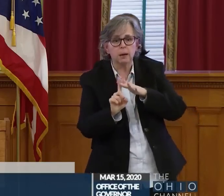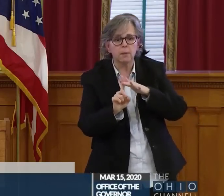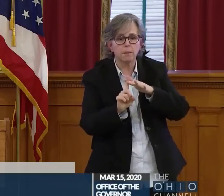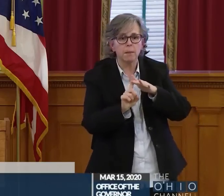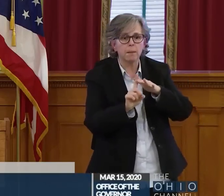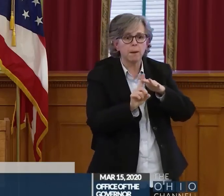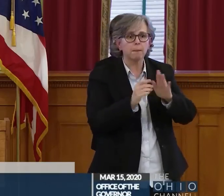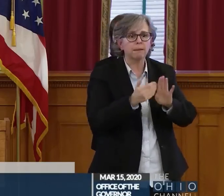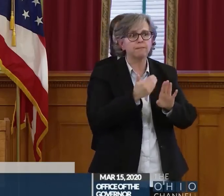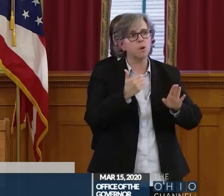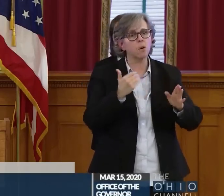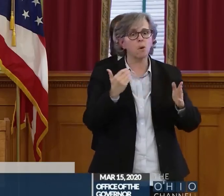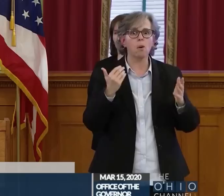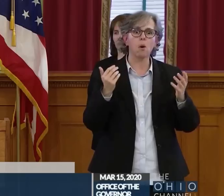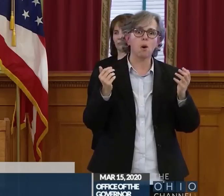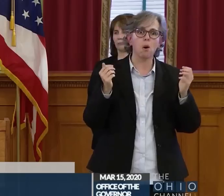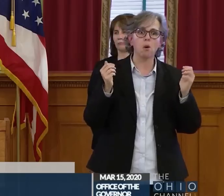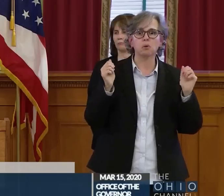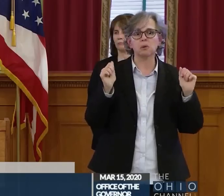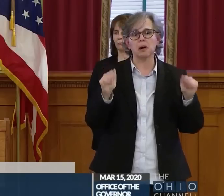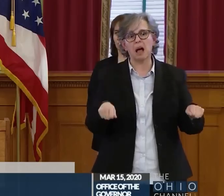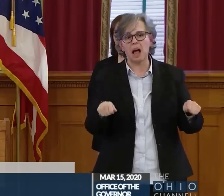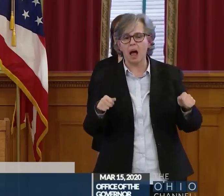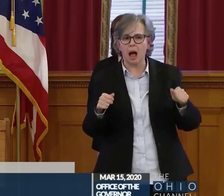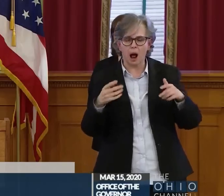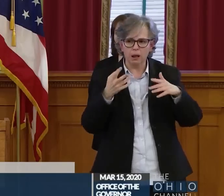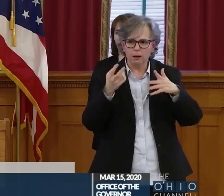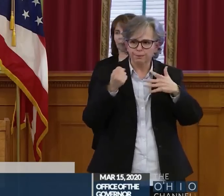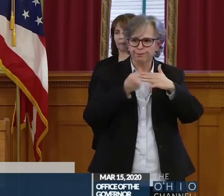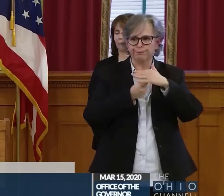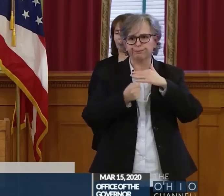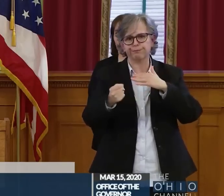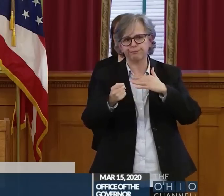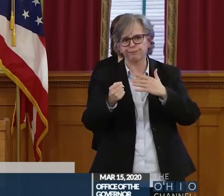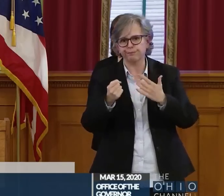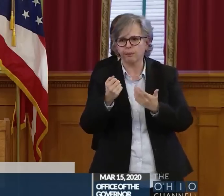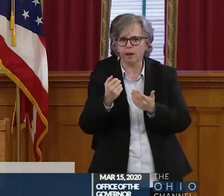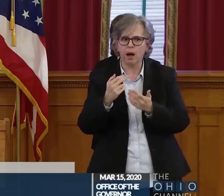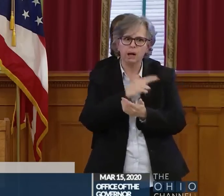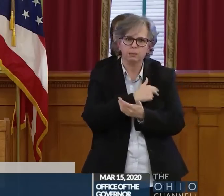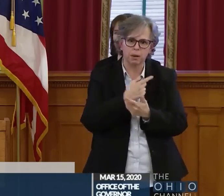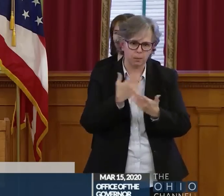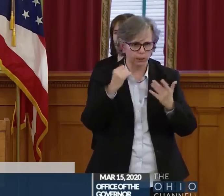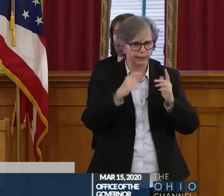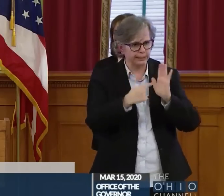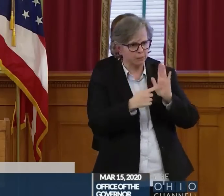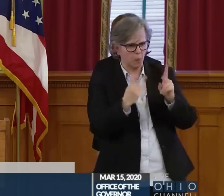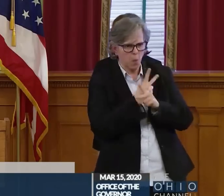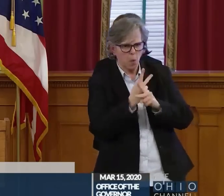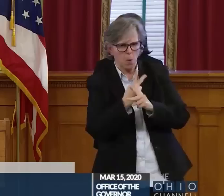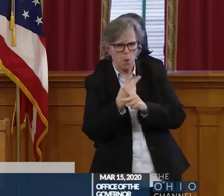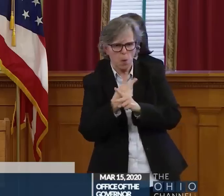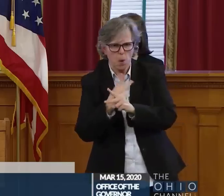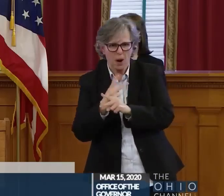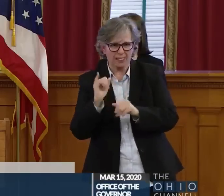you will actually be hospitalized from this. It's really from that first onset of